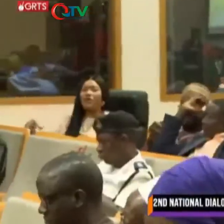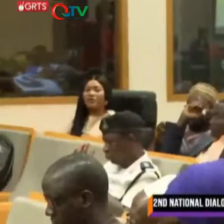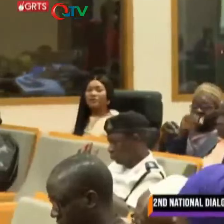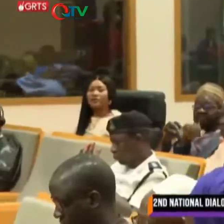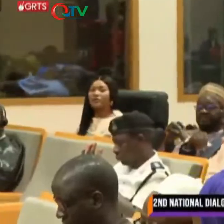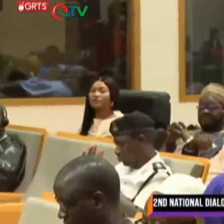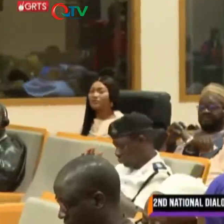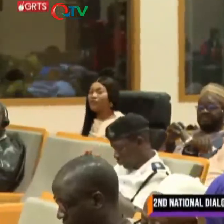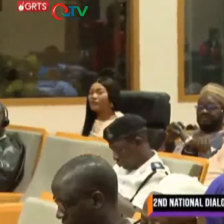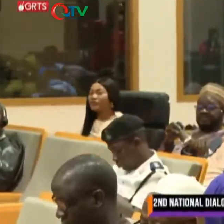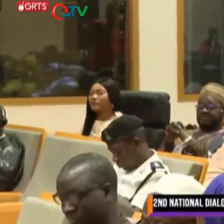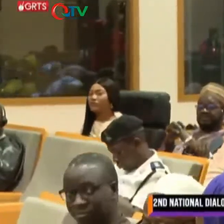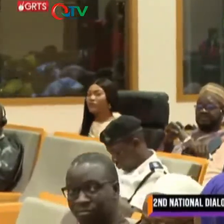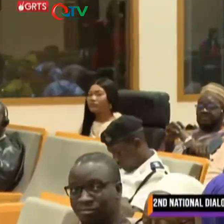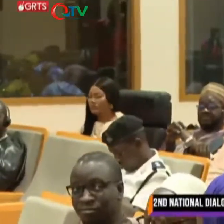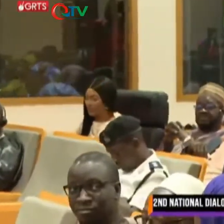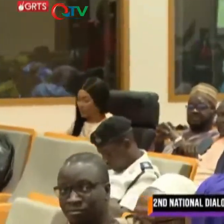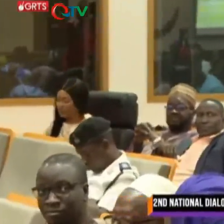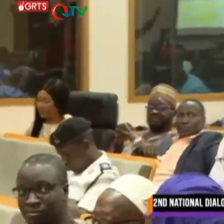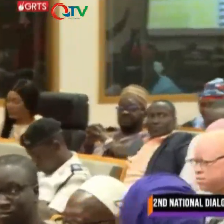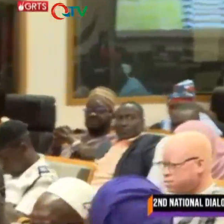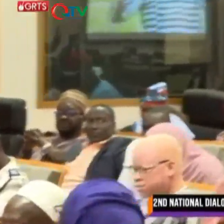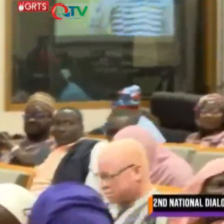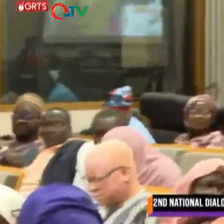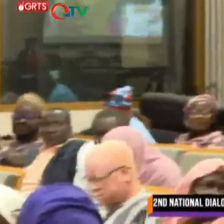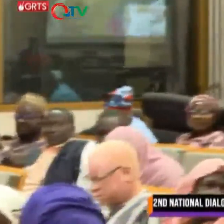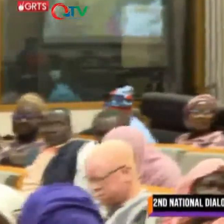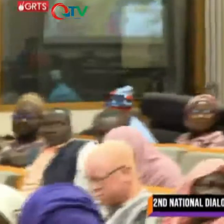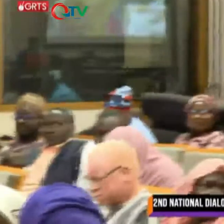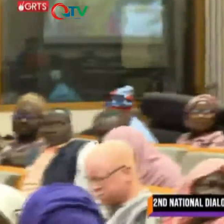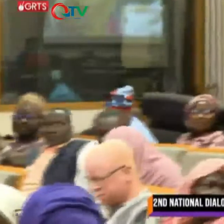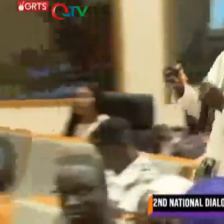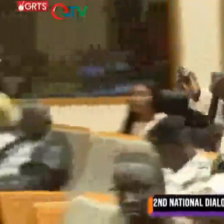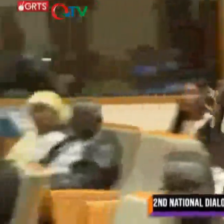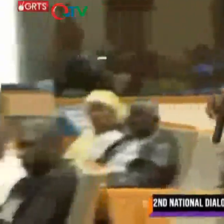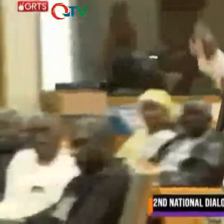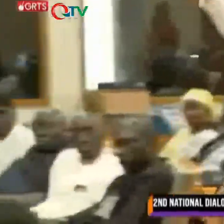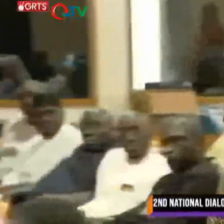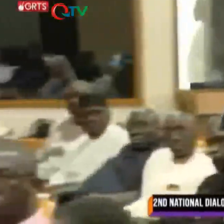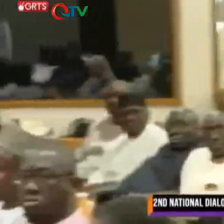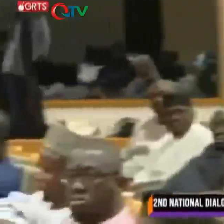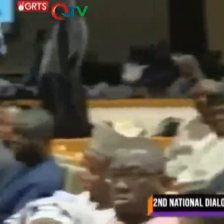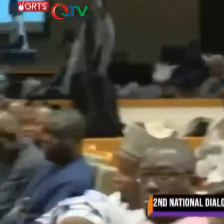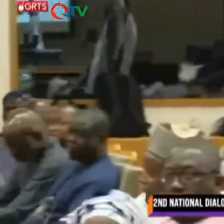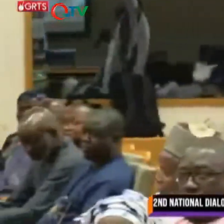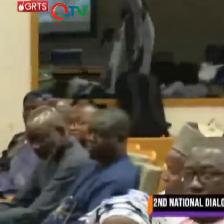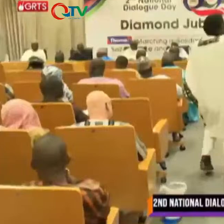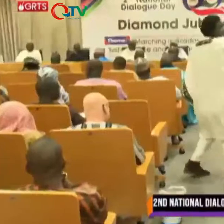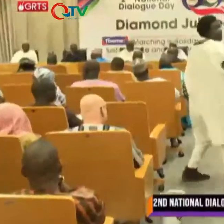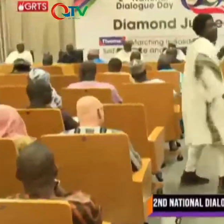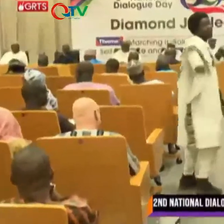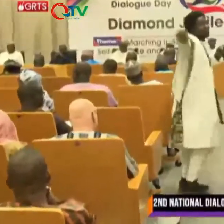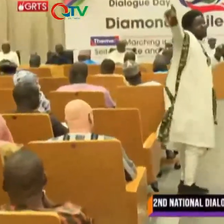kamo kinjaba kita mandinka foro lama kankara walle mandinka foro